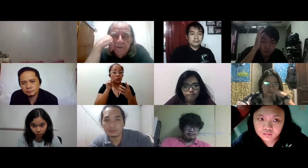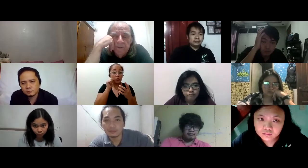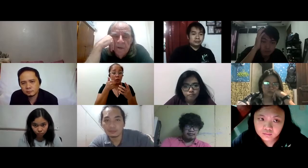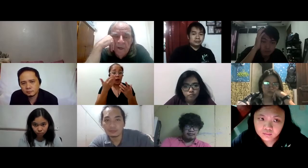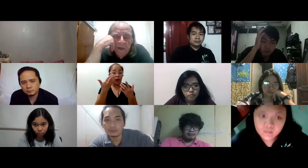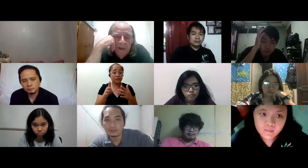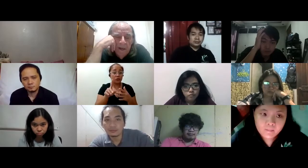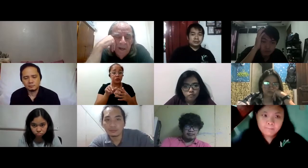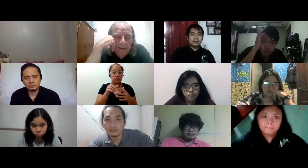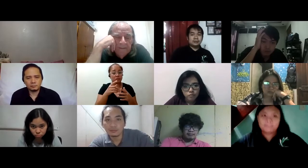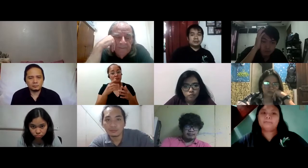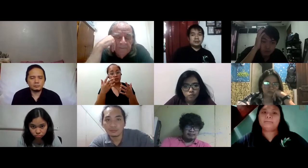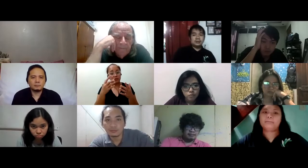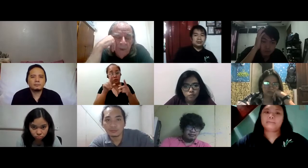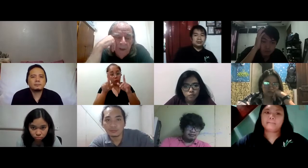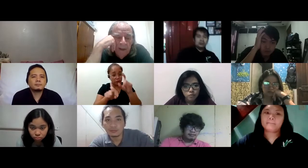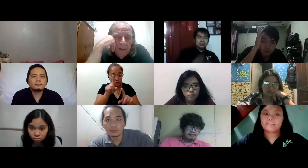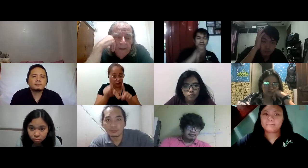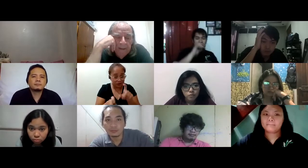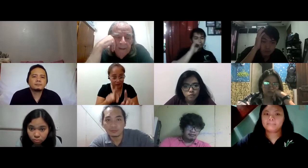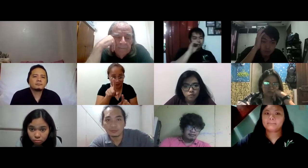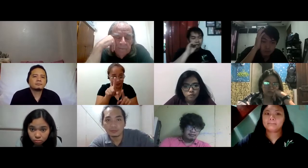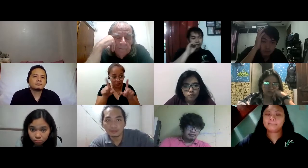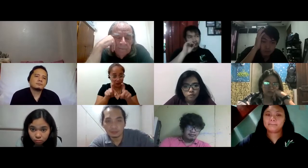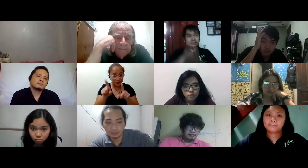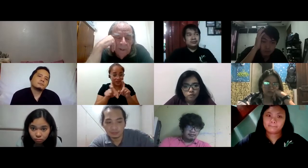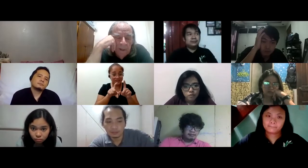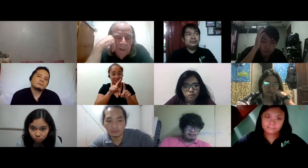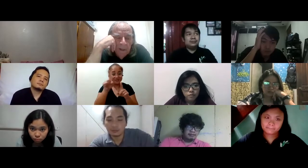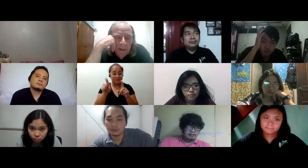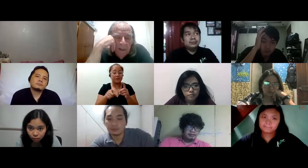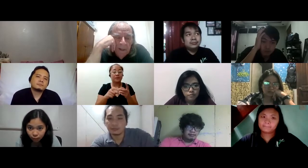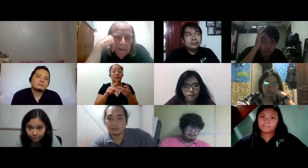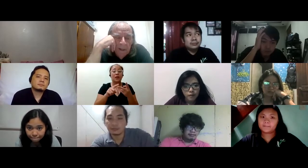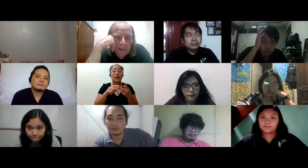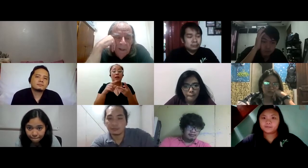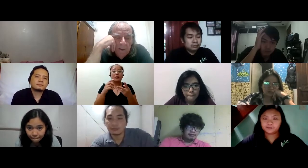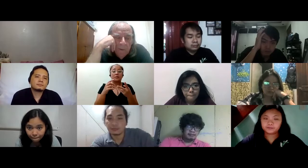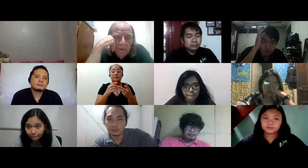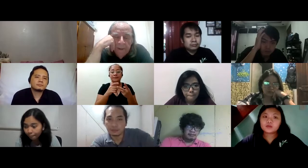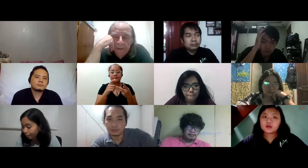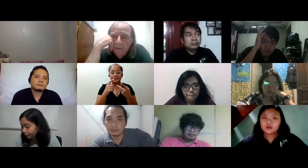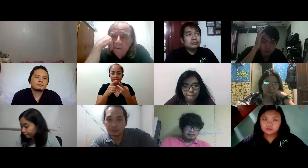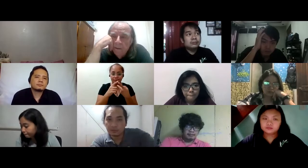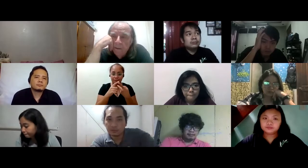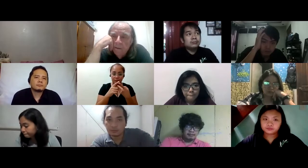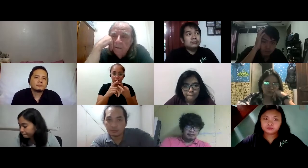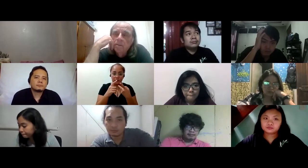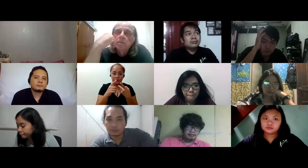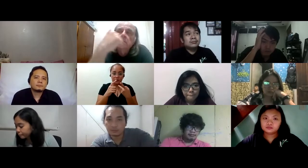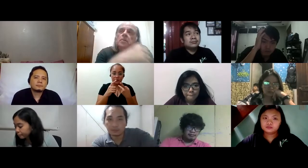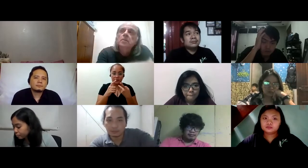after your questions. And then we can